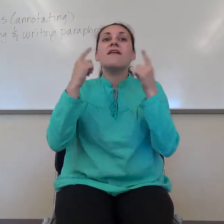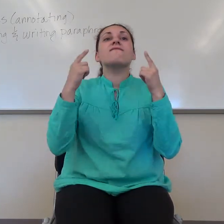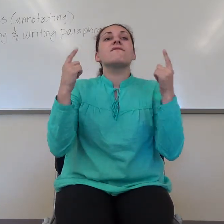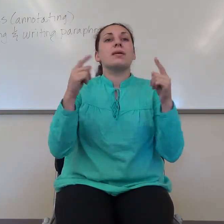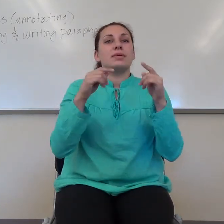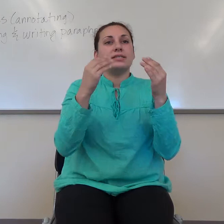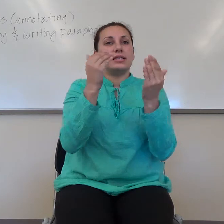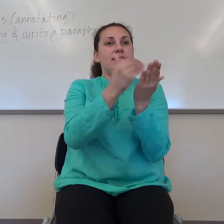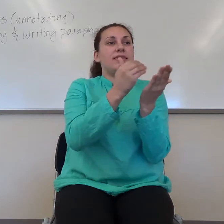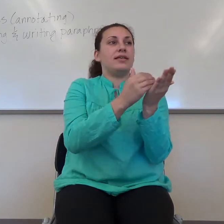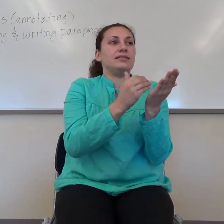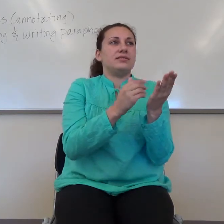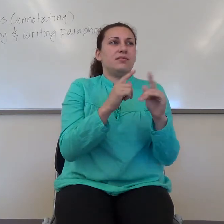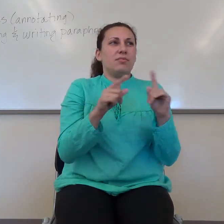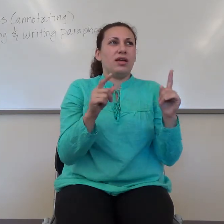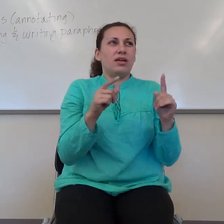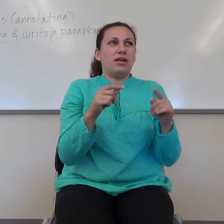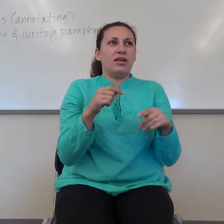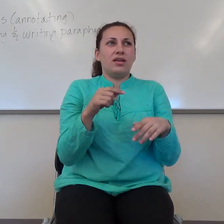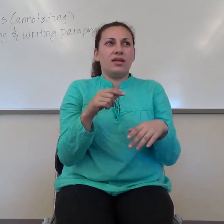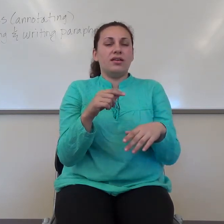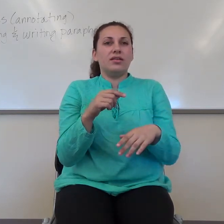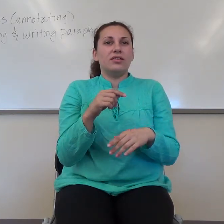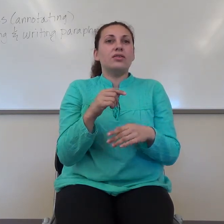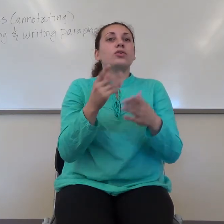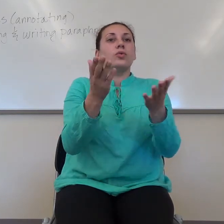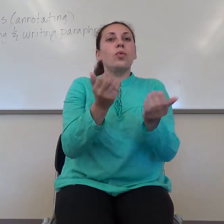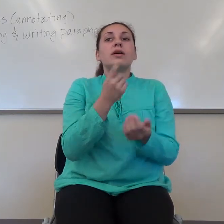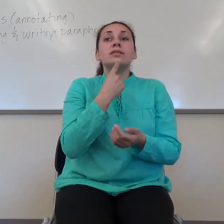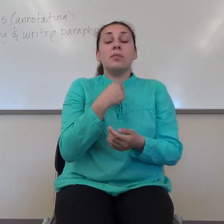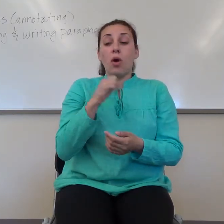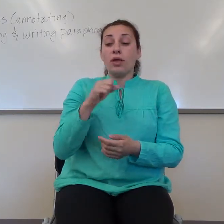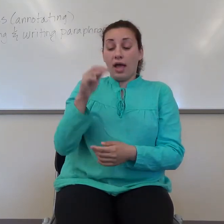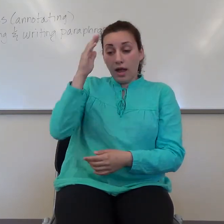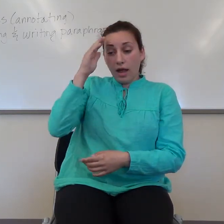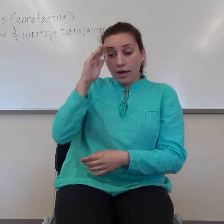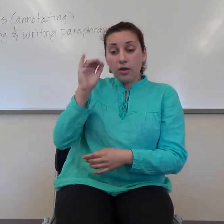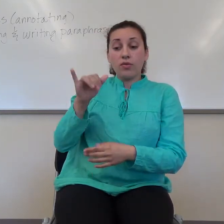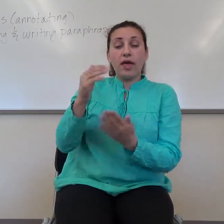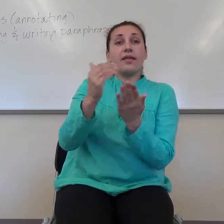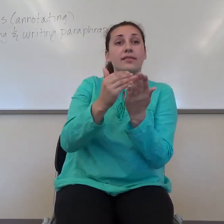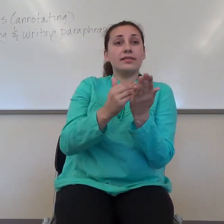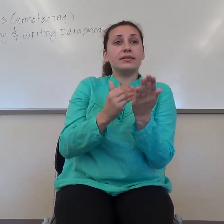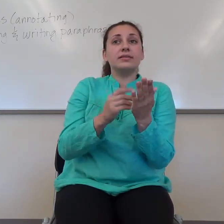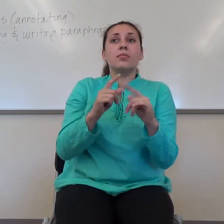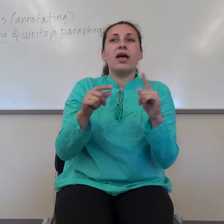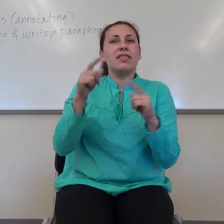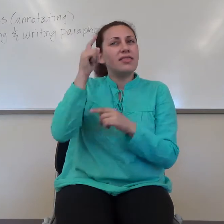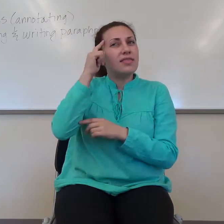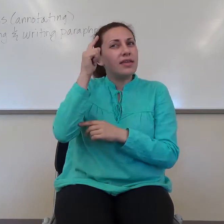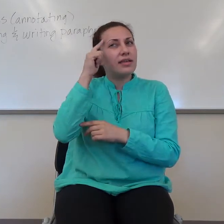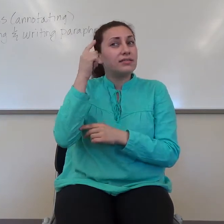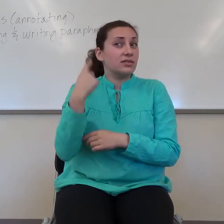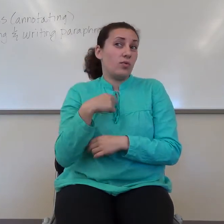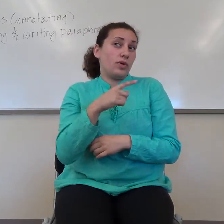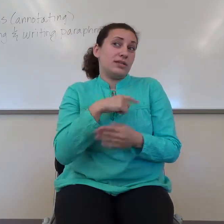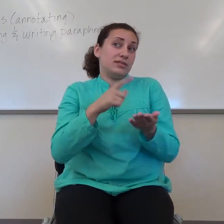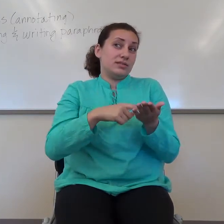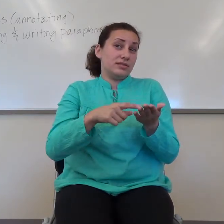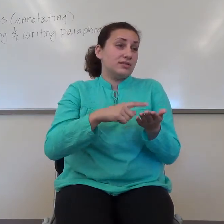want to just say, okay, I recognize that list, so this must be right. Think about it. Did we talk about that in this